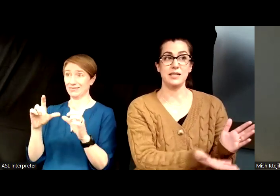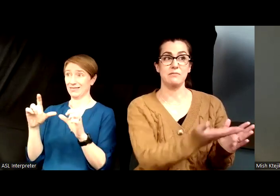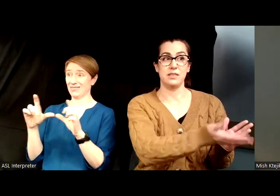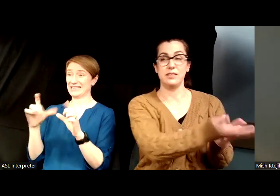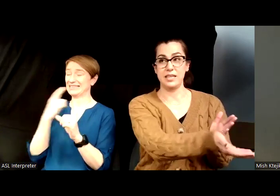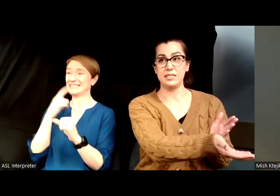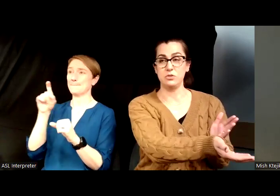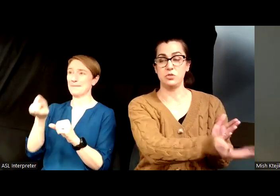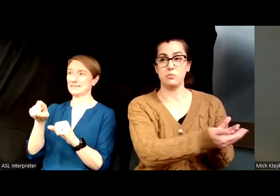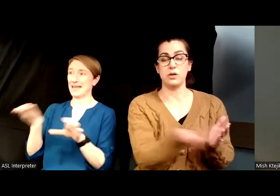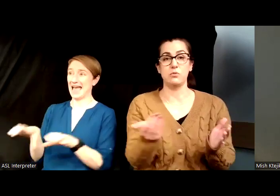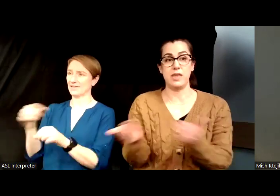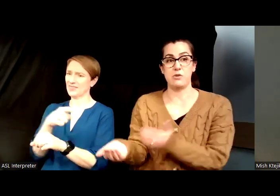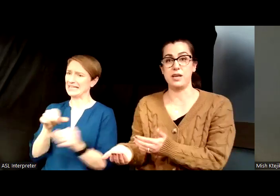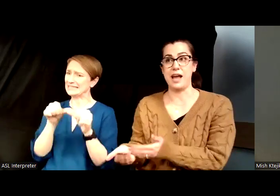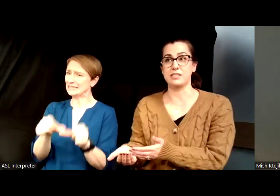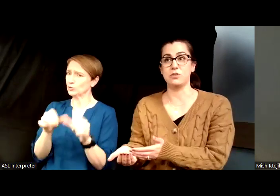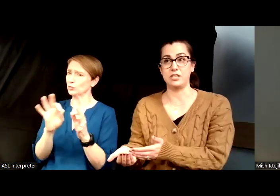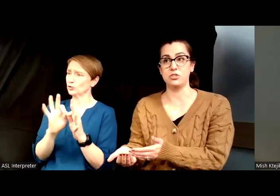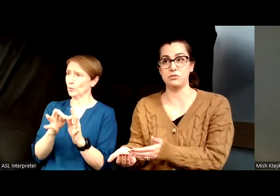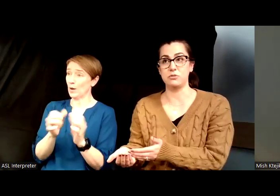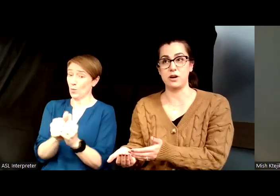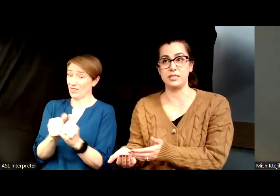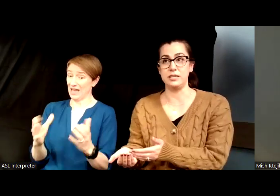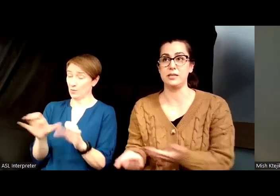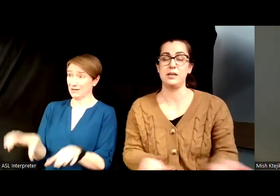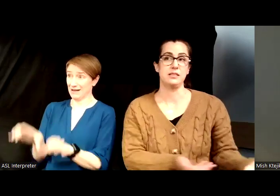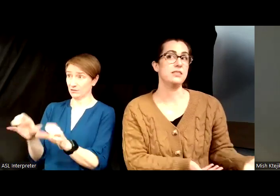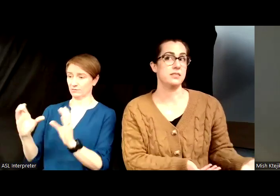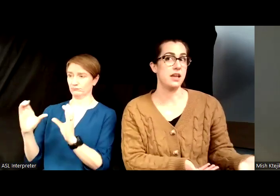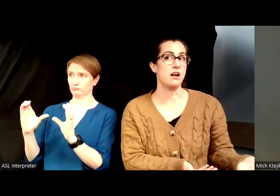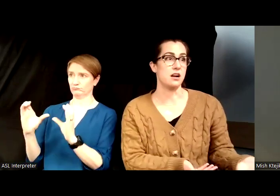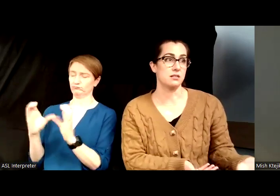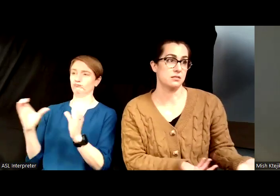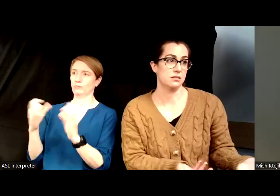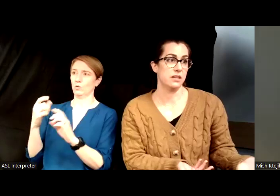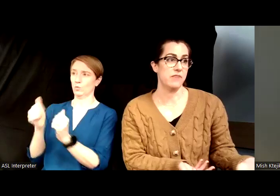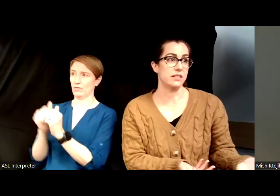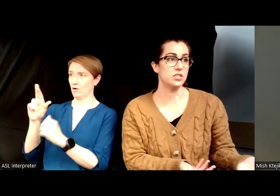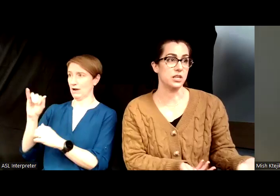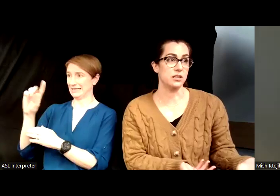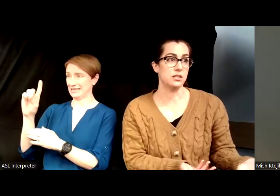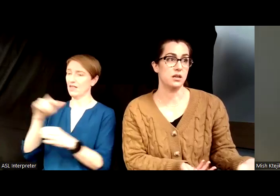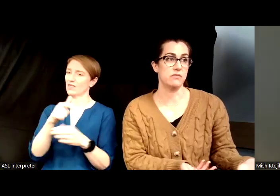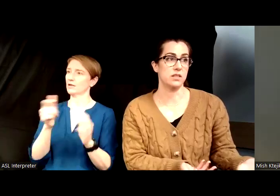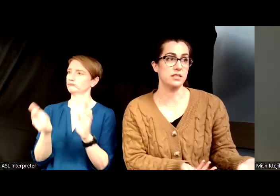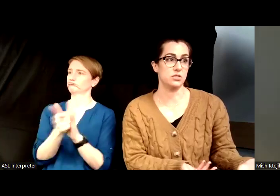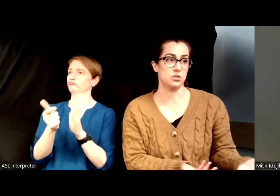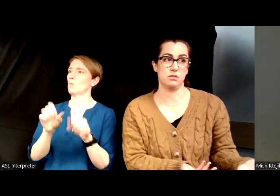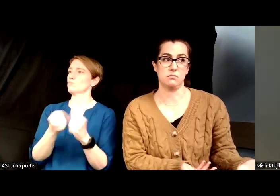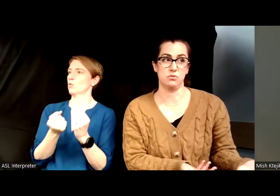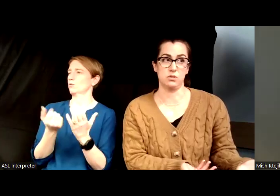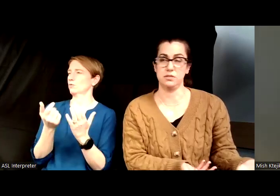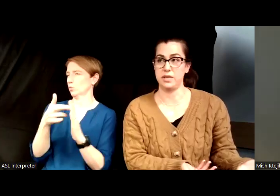be active, but when they continue to interpret without an active credential through RID, then they are in violation of the